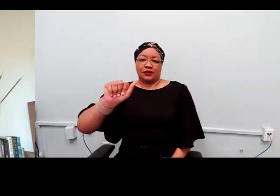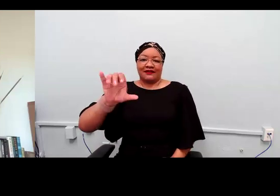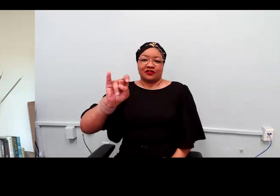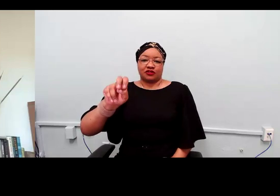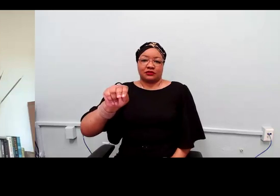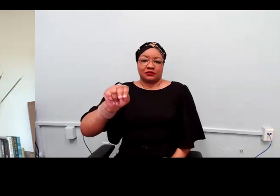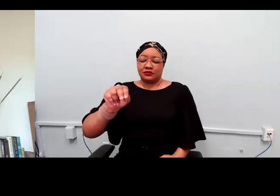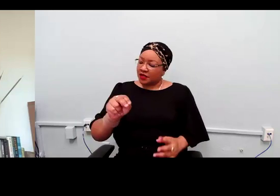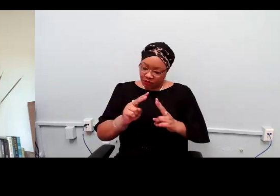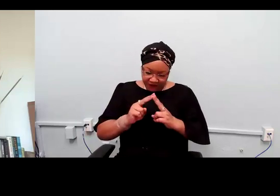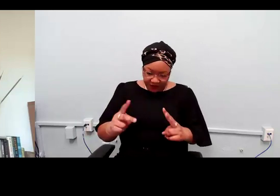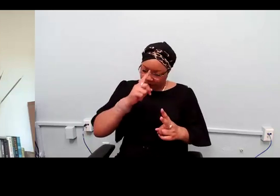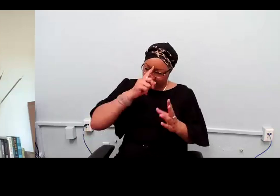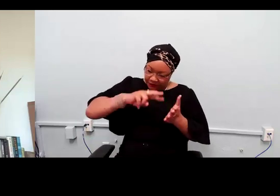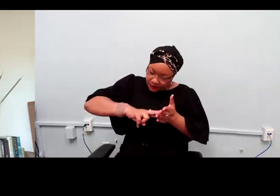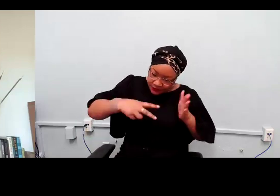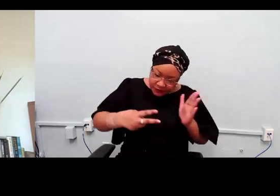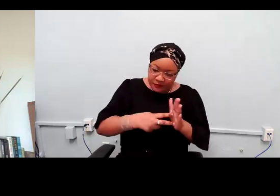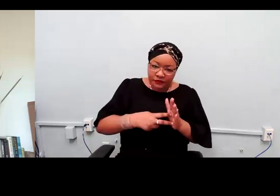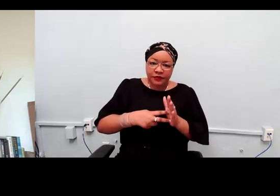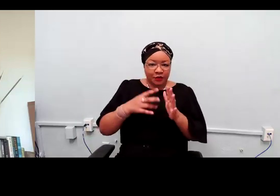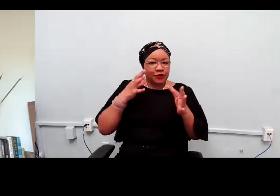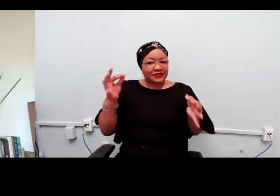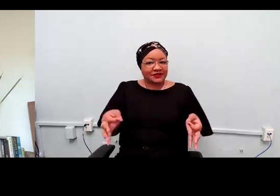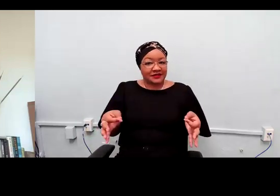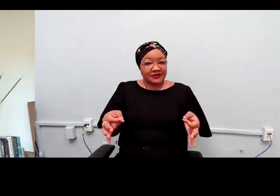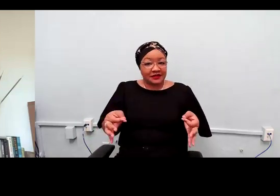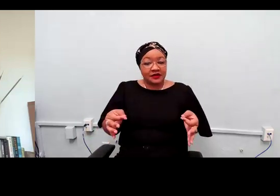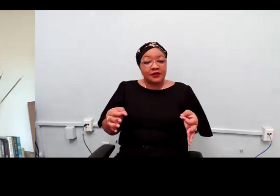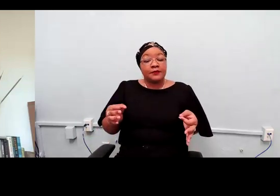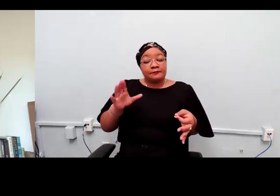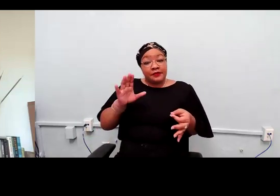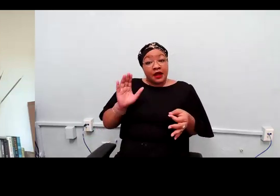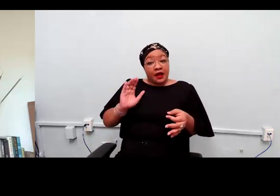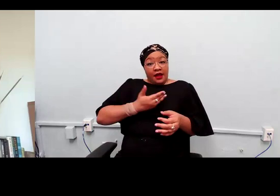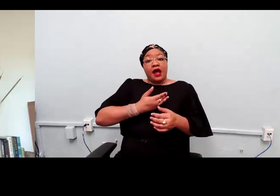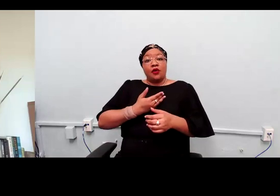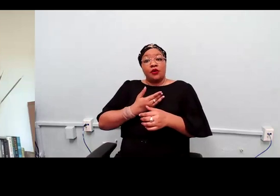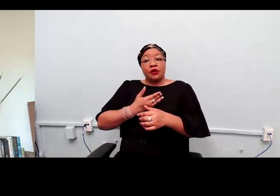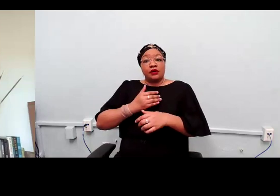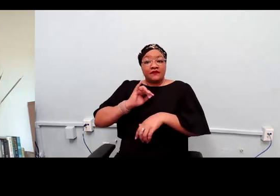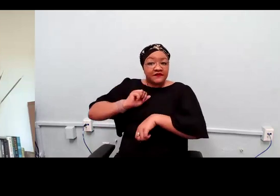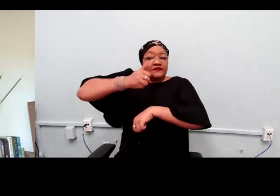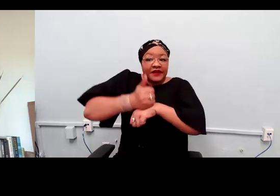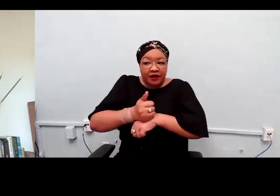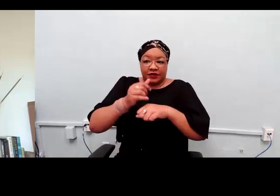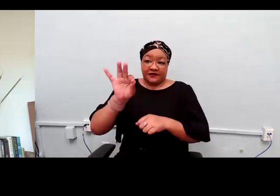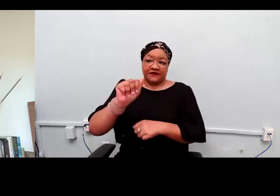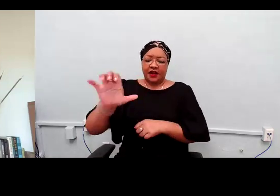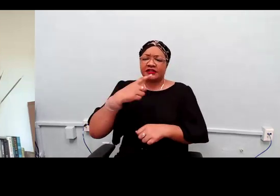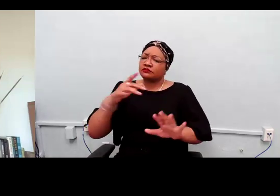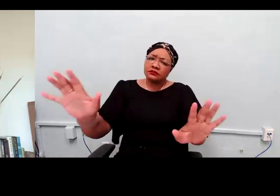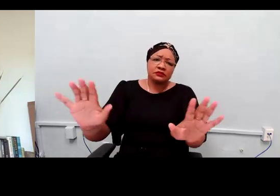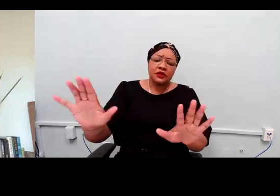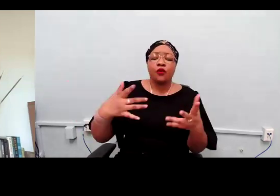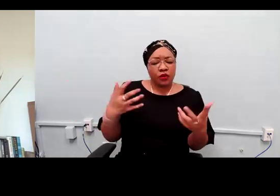29 years ago by the founding faculty who said, we want to do it differently. We don't want to